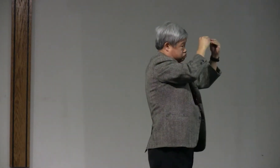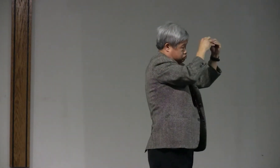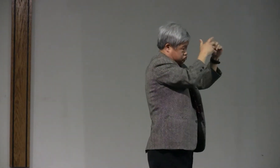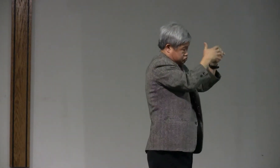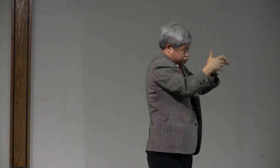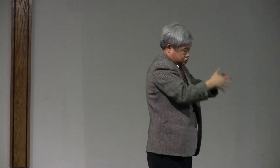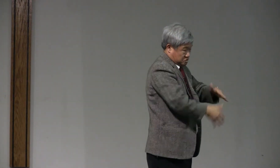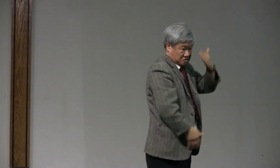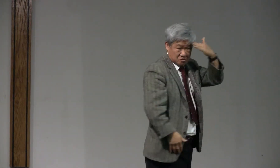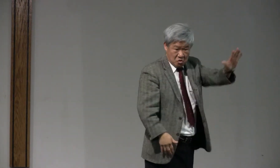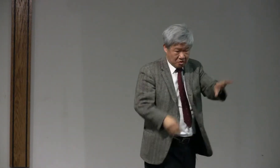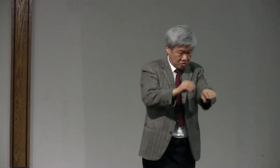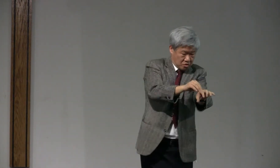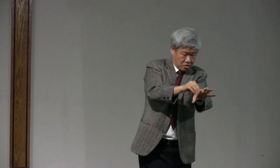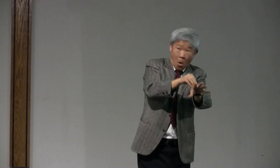It would be like hitting a mountain.